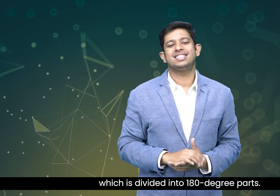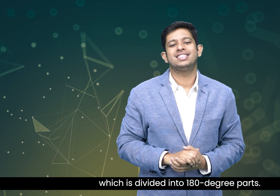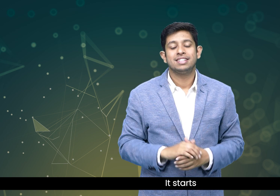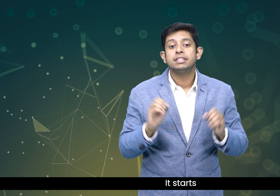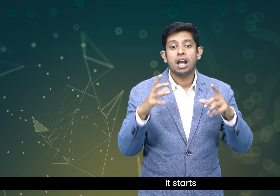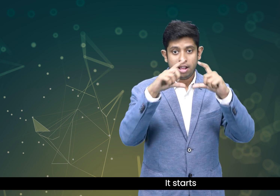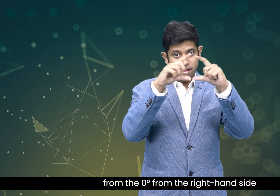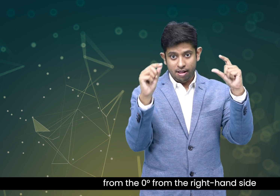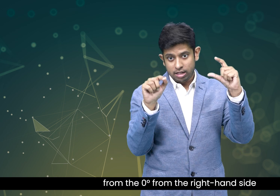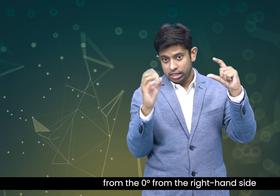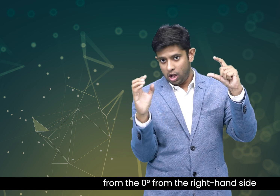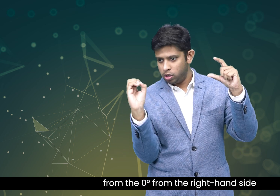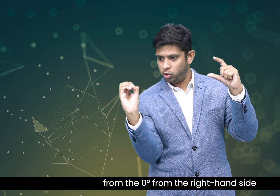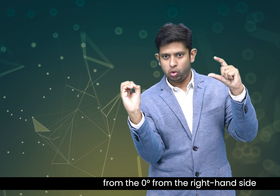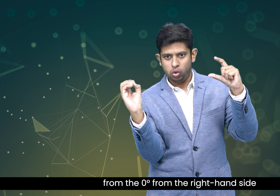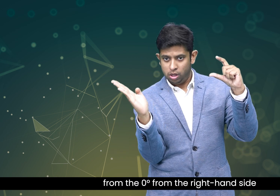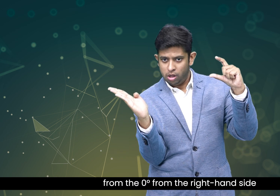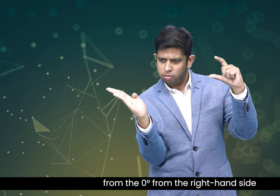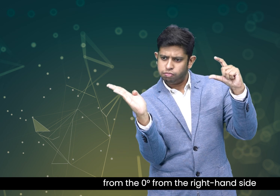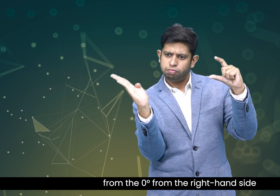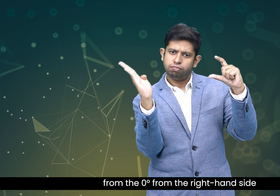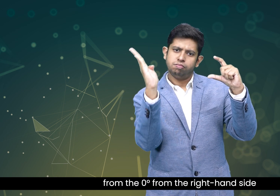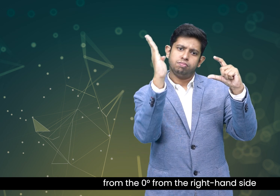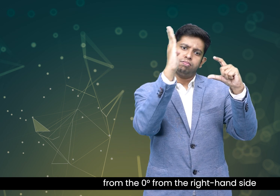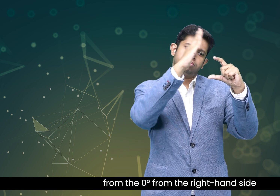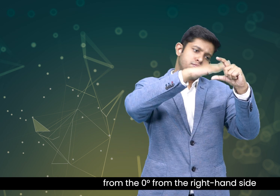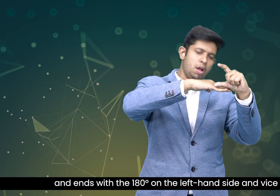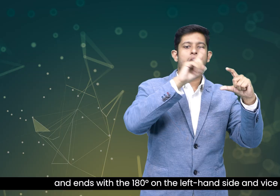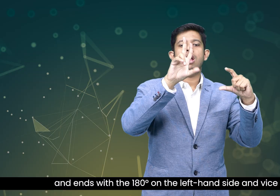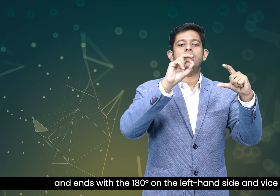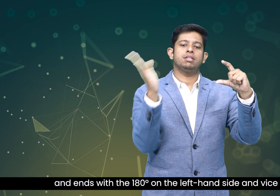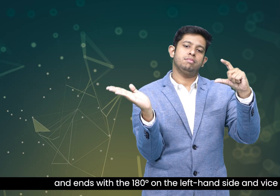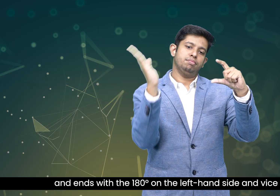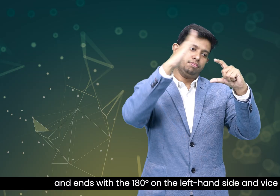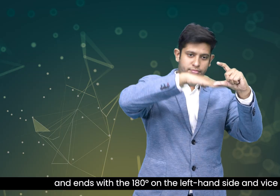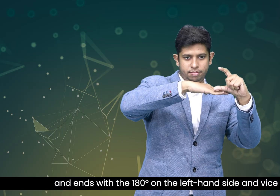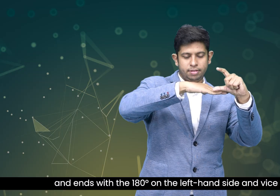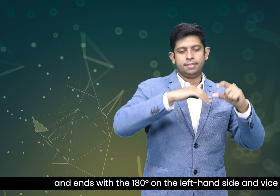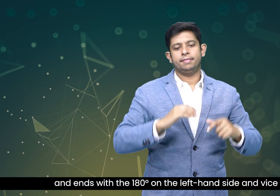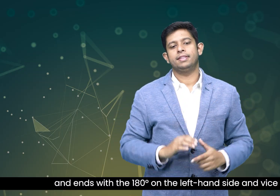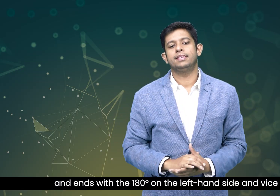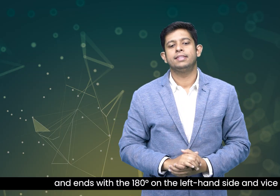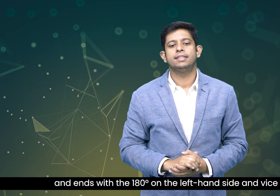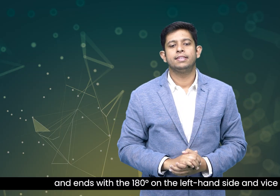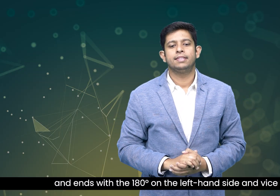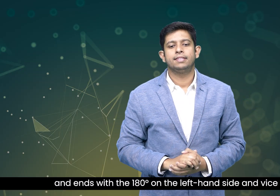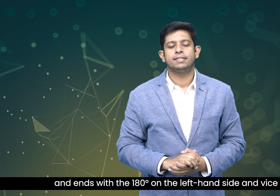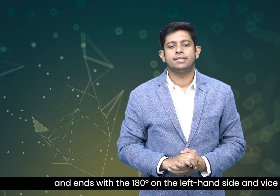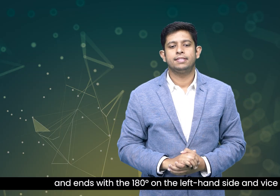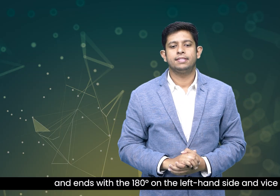It starts from the 0 degree from the right hand side and ends with the 180 degree on the left hand side and vice